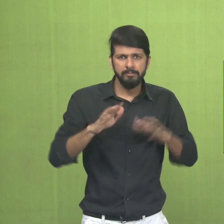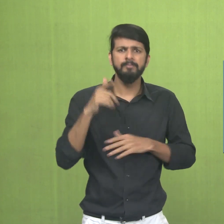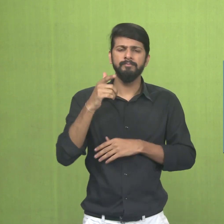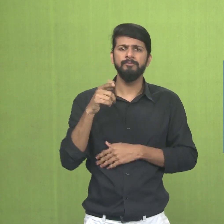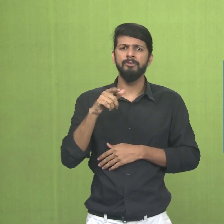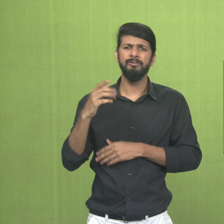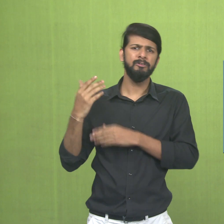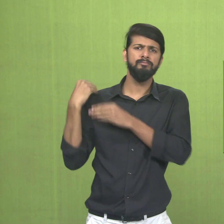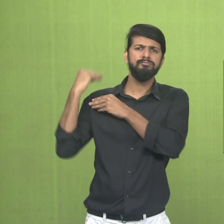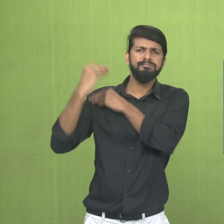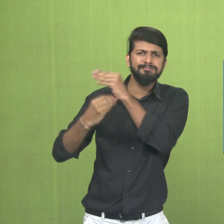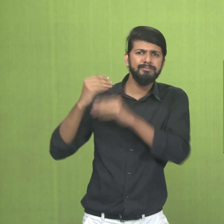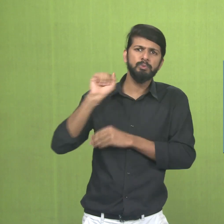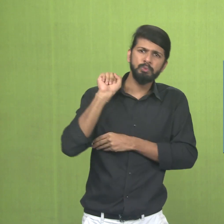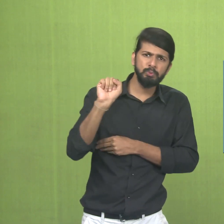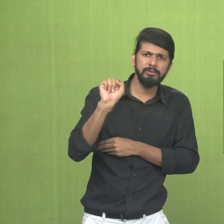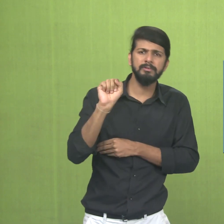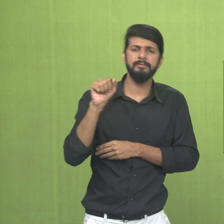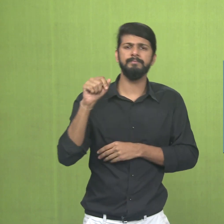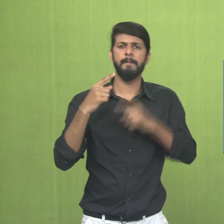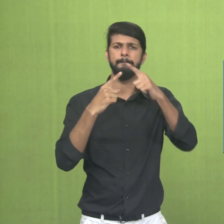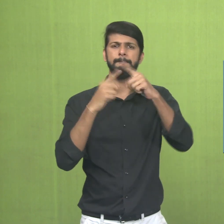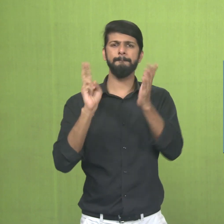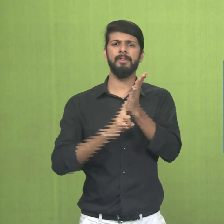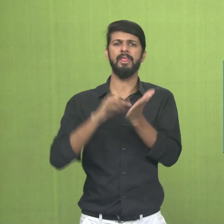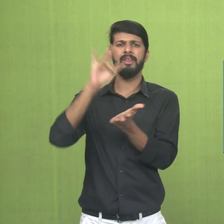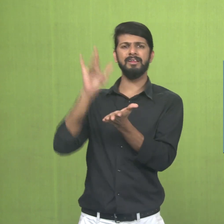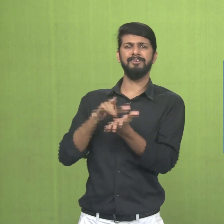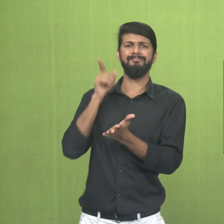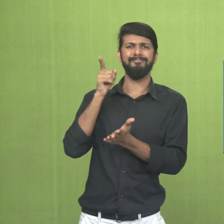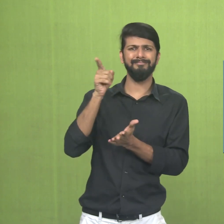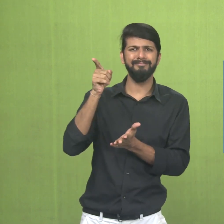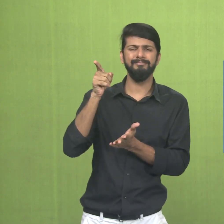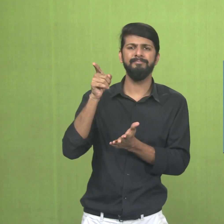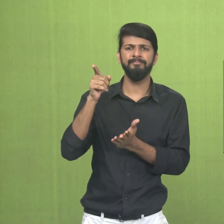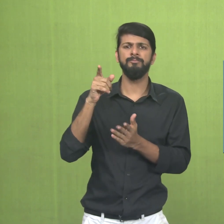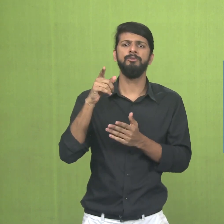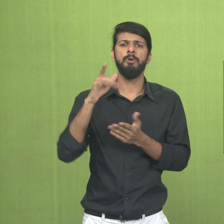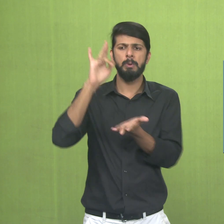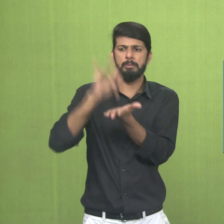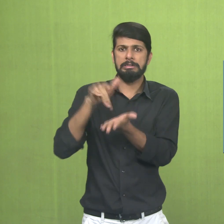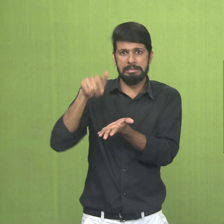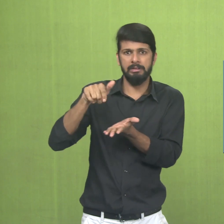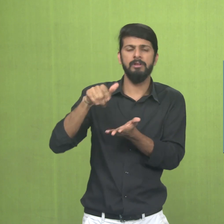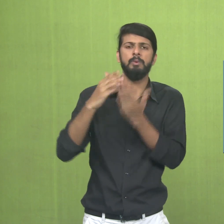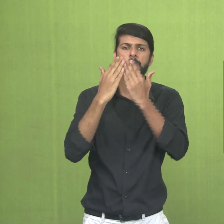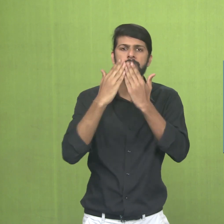Raja Ravi Varma received two kinds of training. First was in the traditional art in Tanjavur, Tamil Nadu.